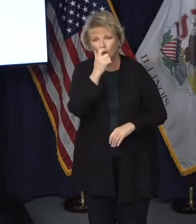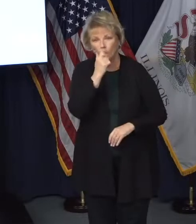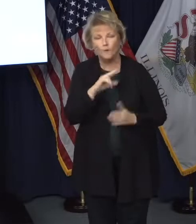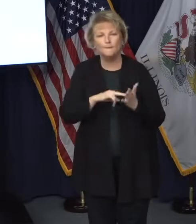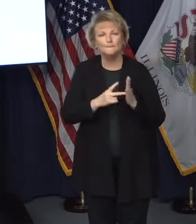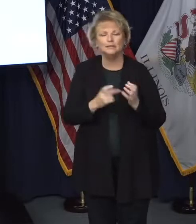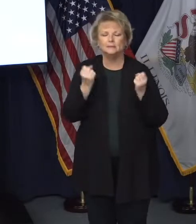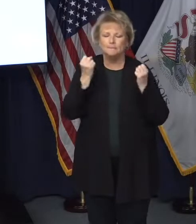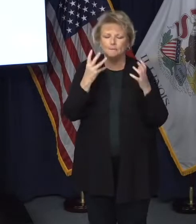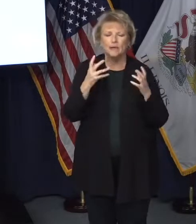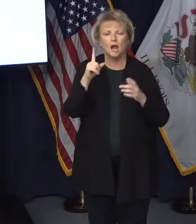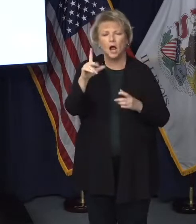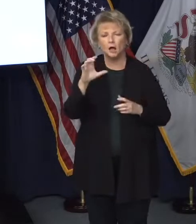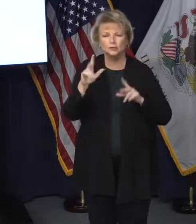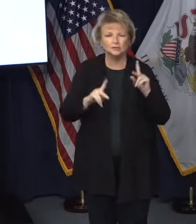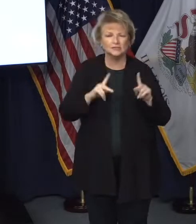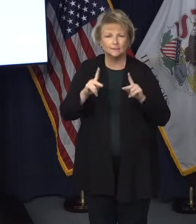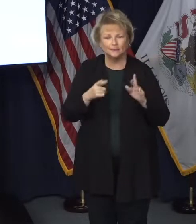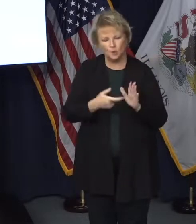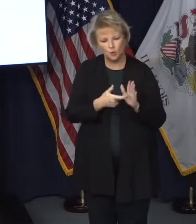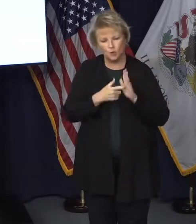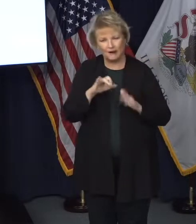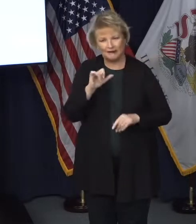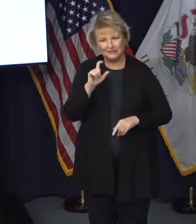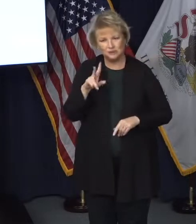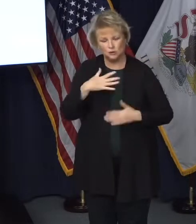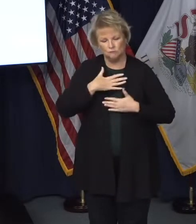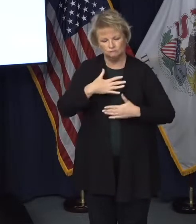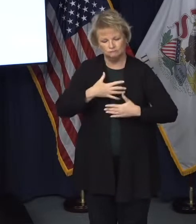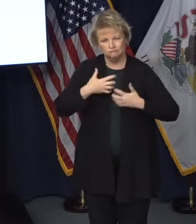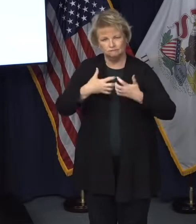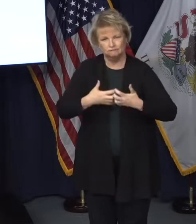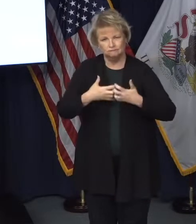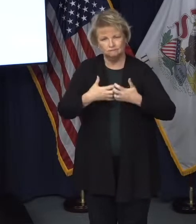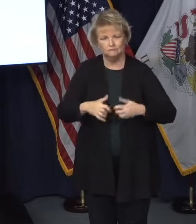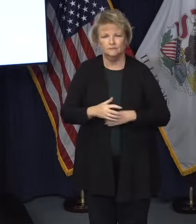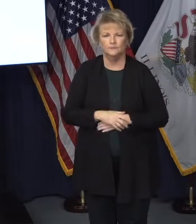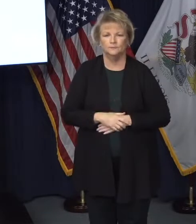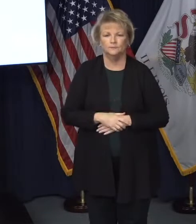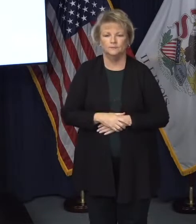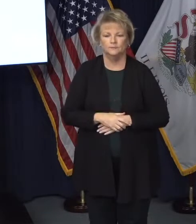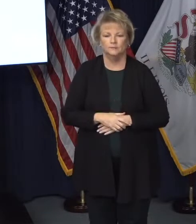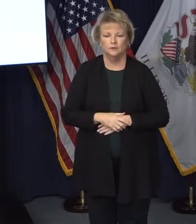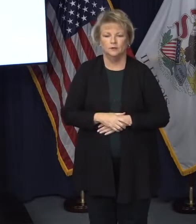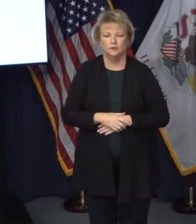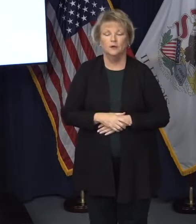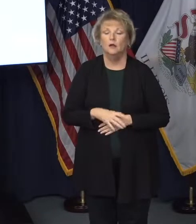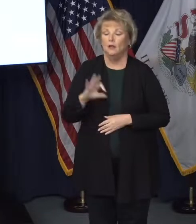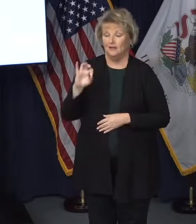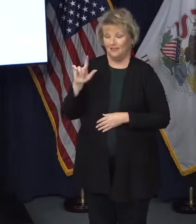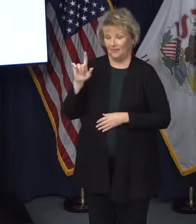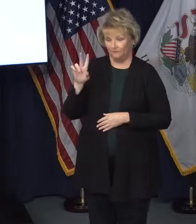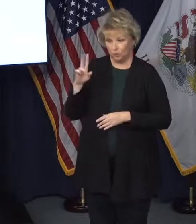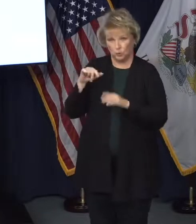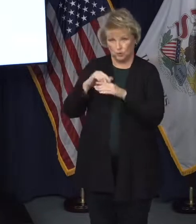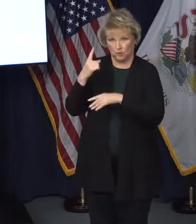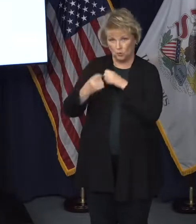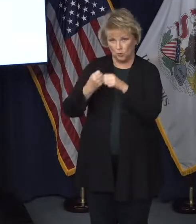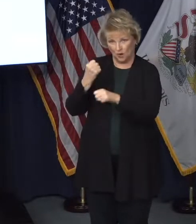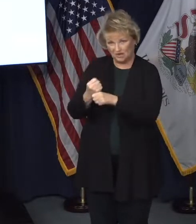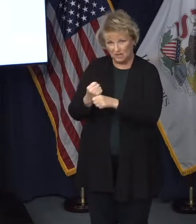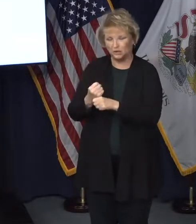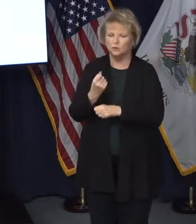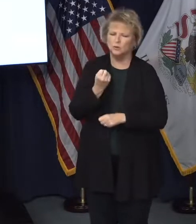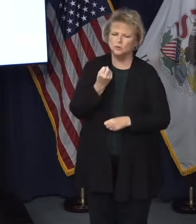of people in the ICU and on ventilators. It's estimated that influenza causes between 12,000